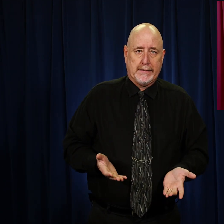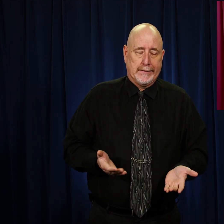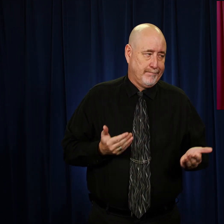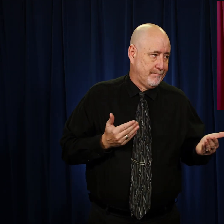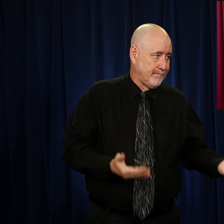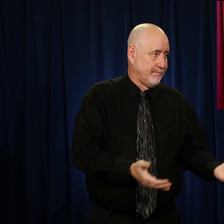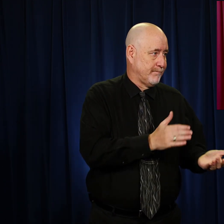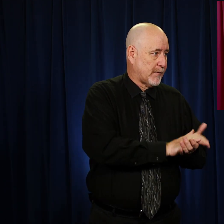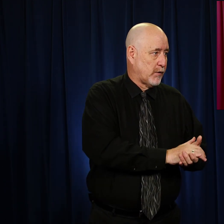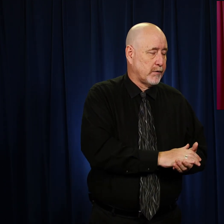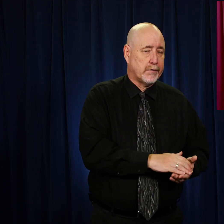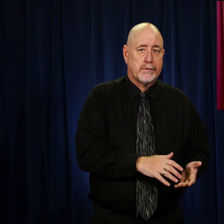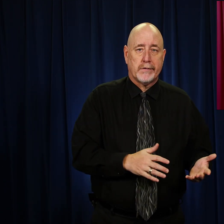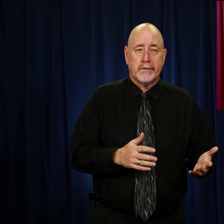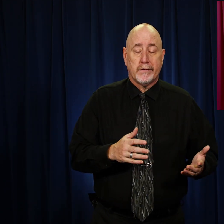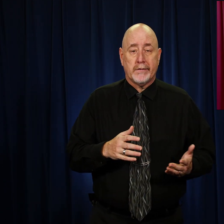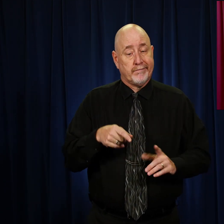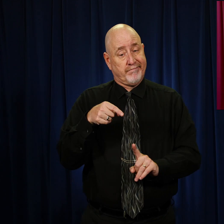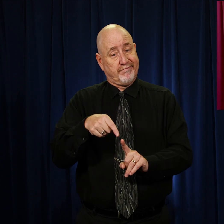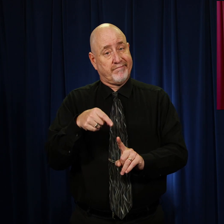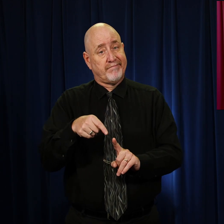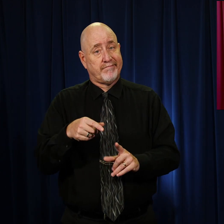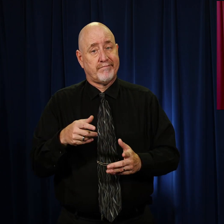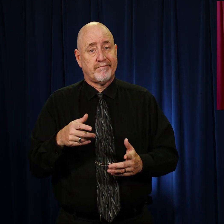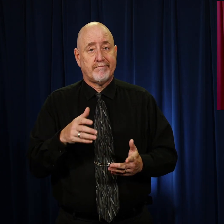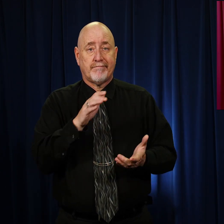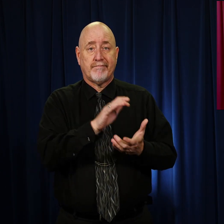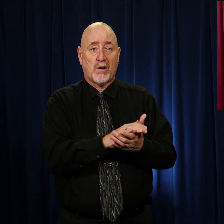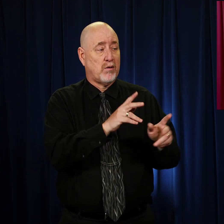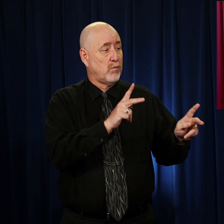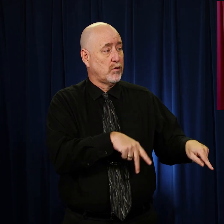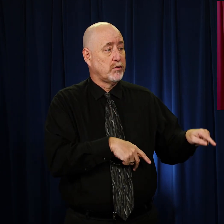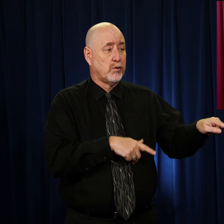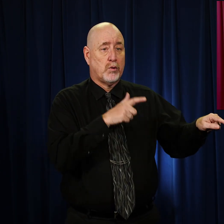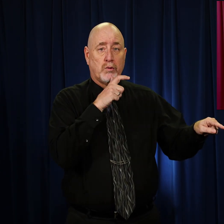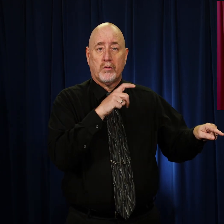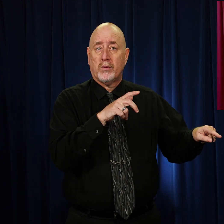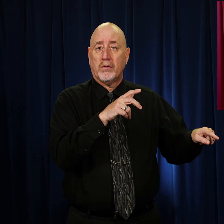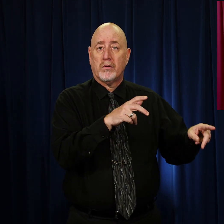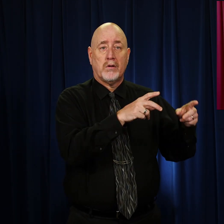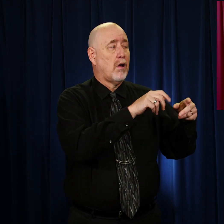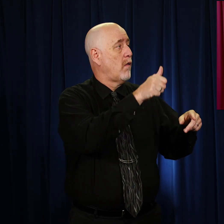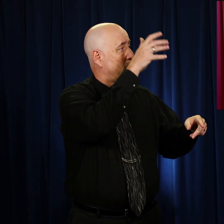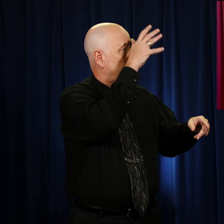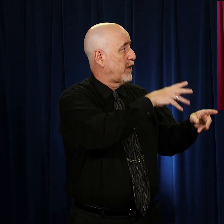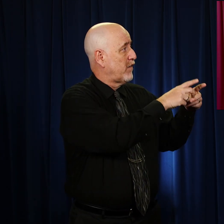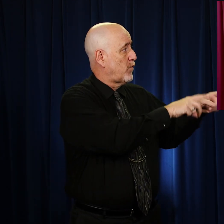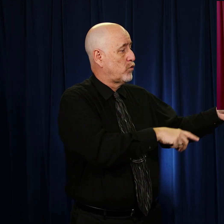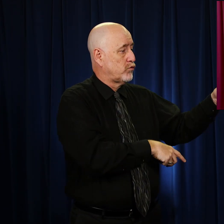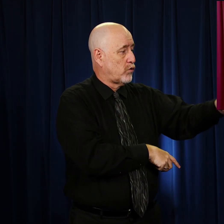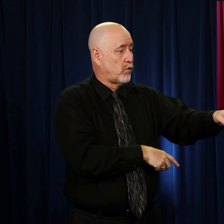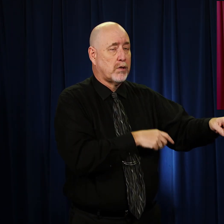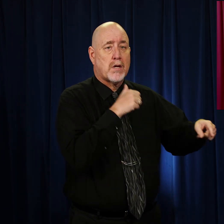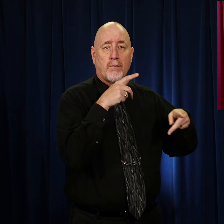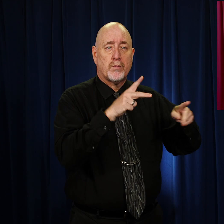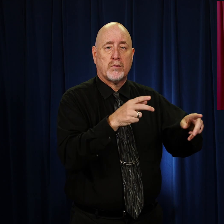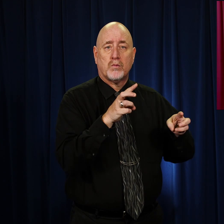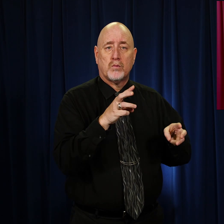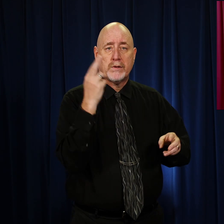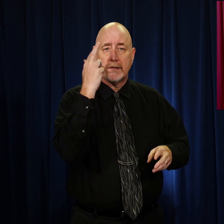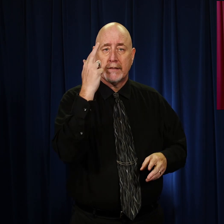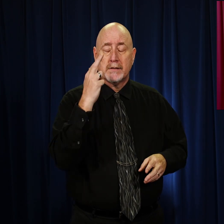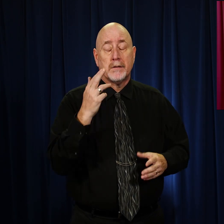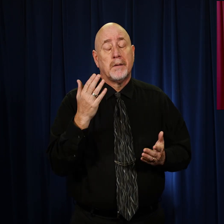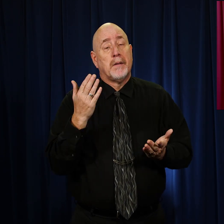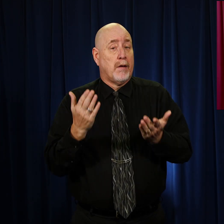else, and he may end up marrying someone who was unlawfully put away by another. Now,